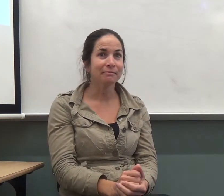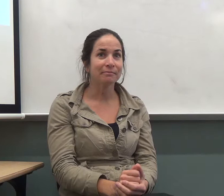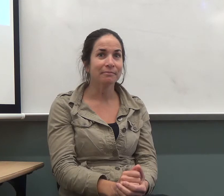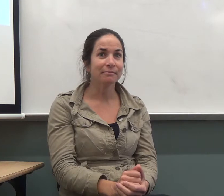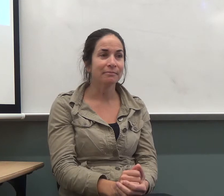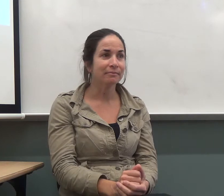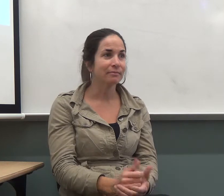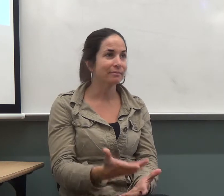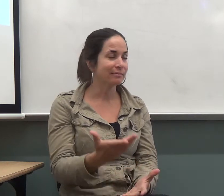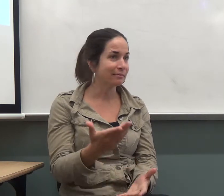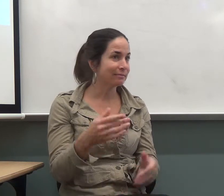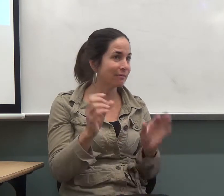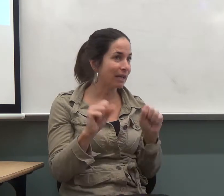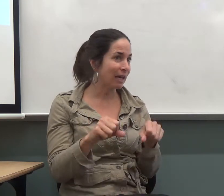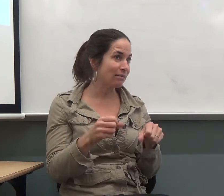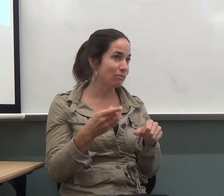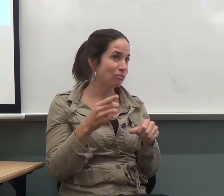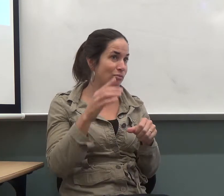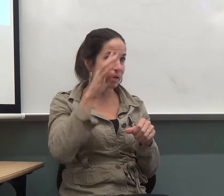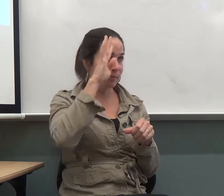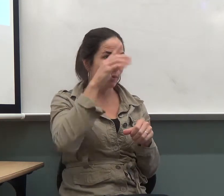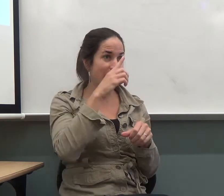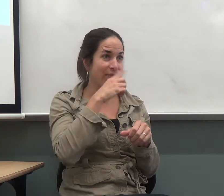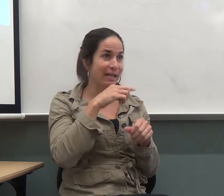Can you come up with a fake example?